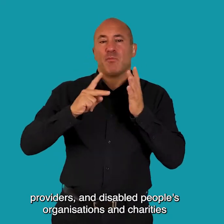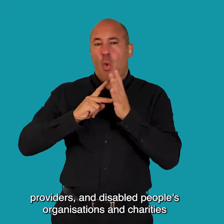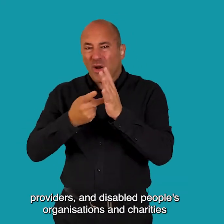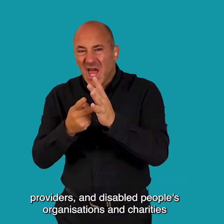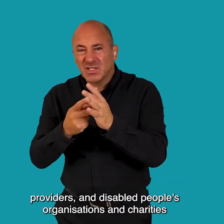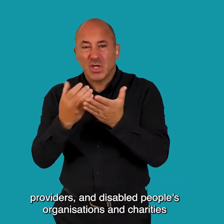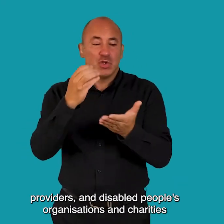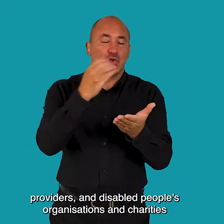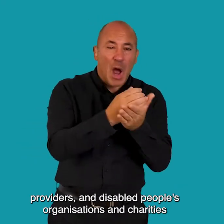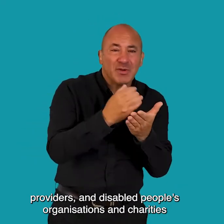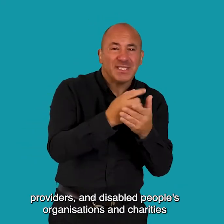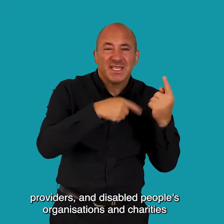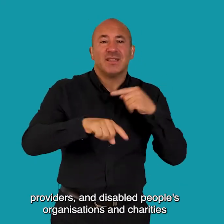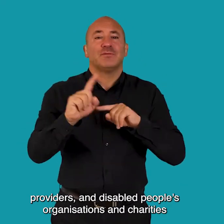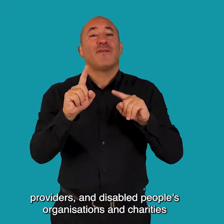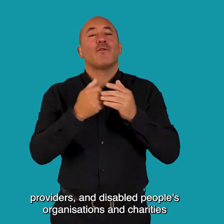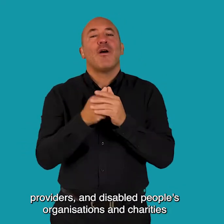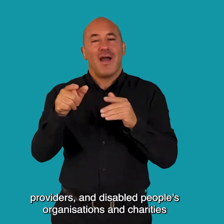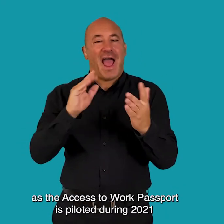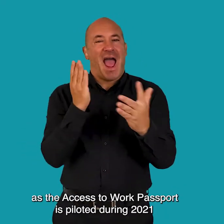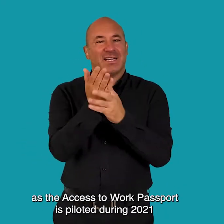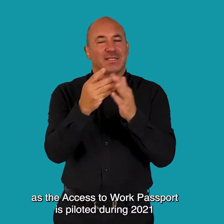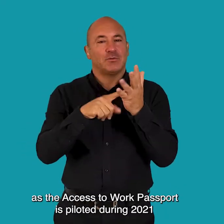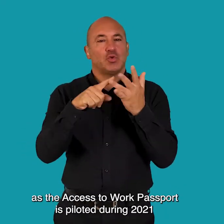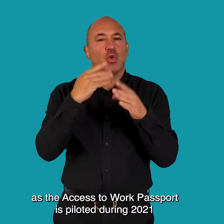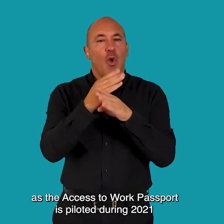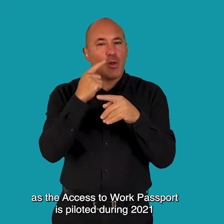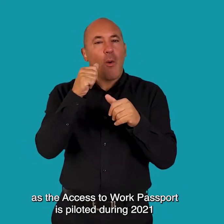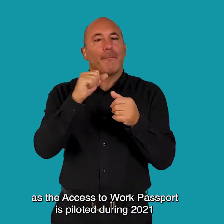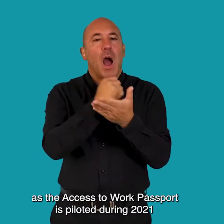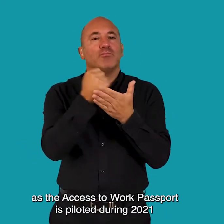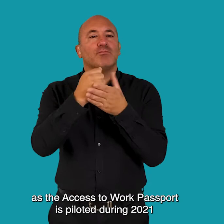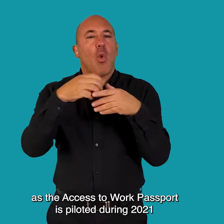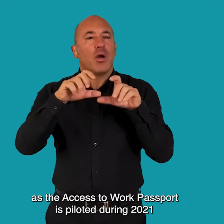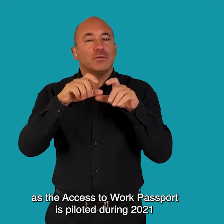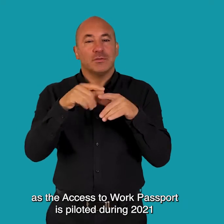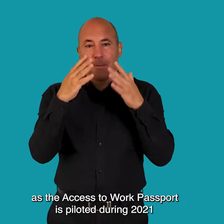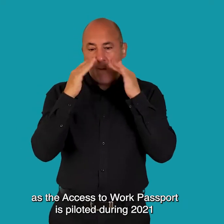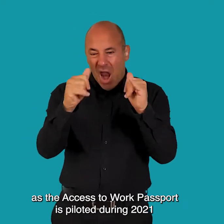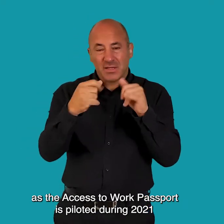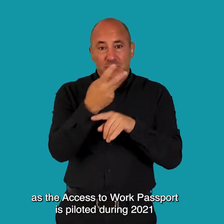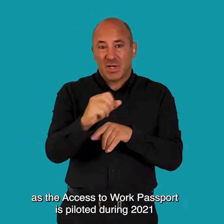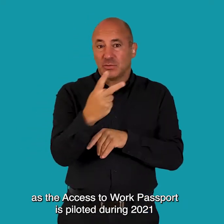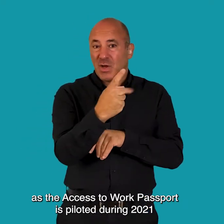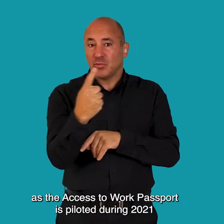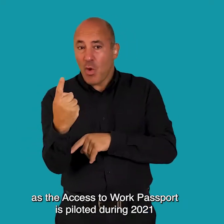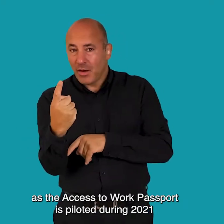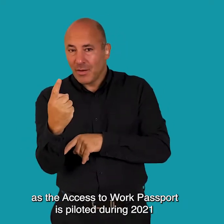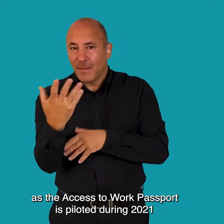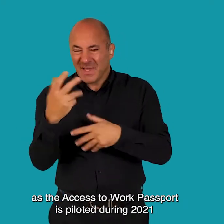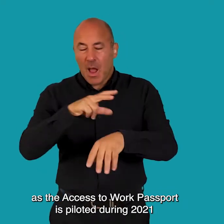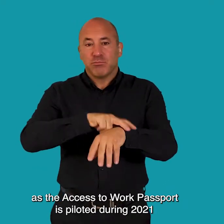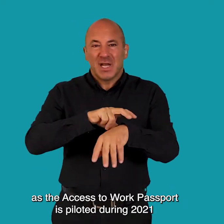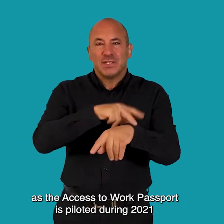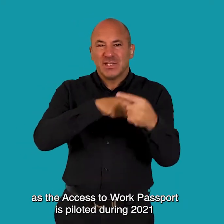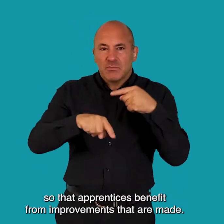people's organisations and charities as the Access to Work Passport is piloted during 2021, so